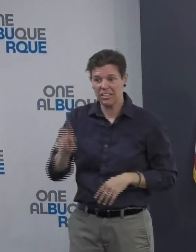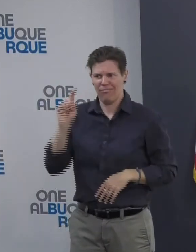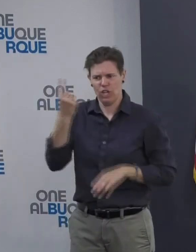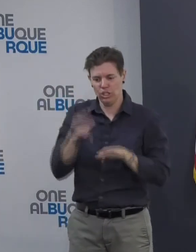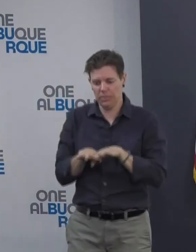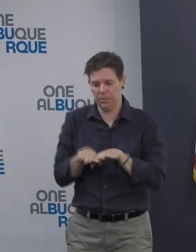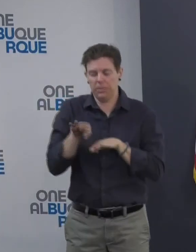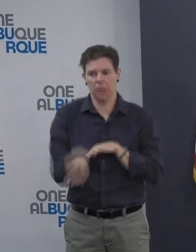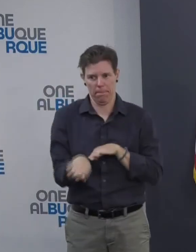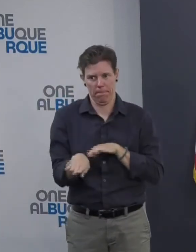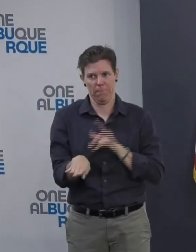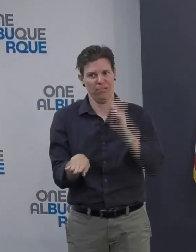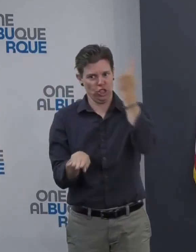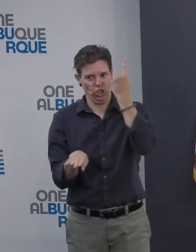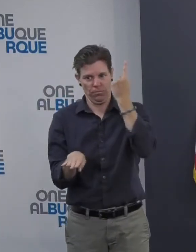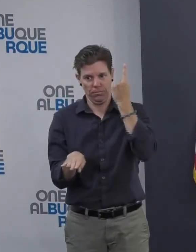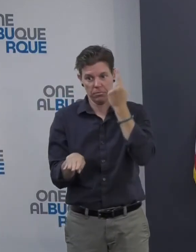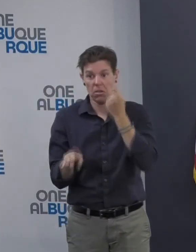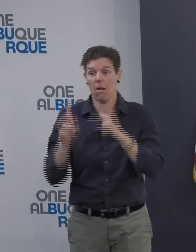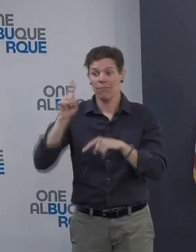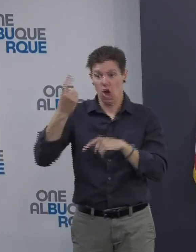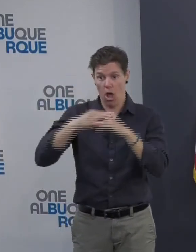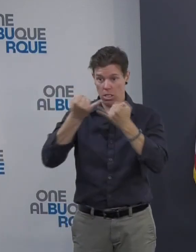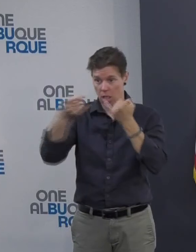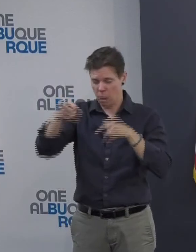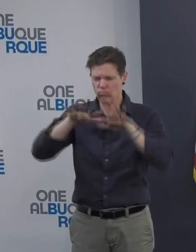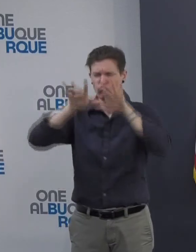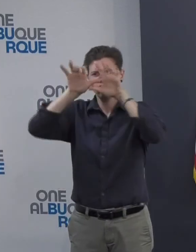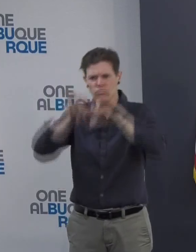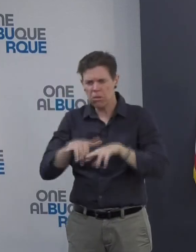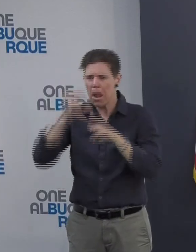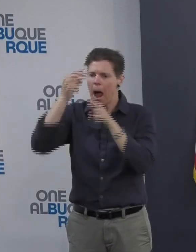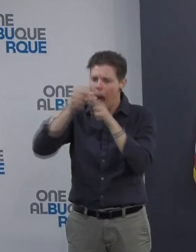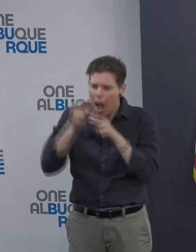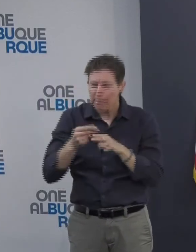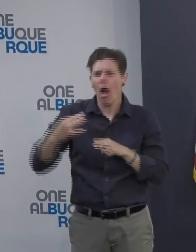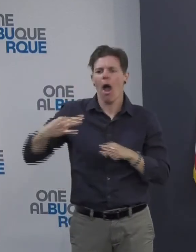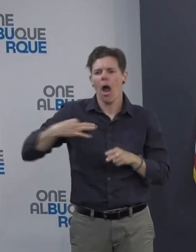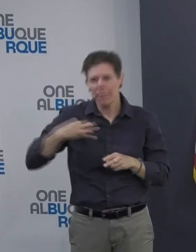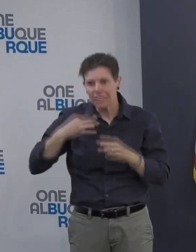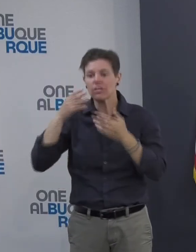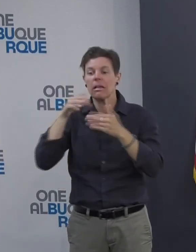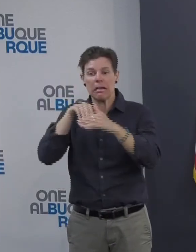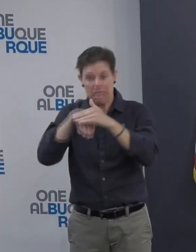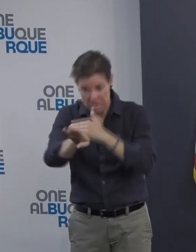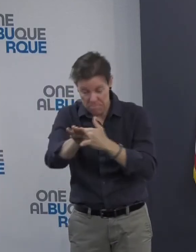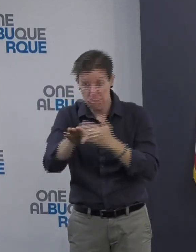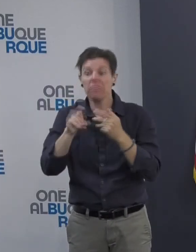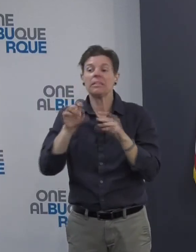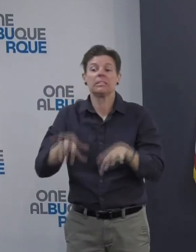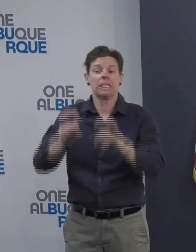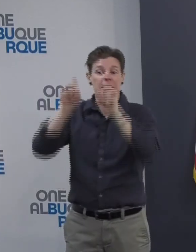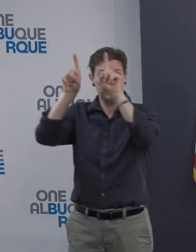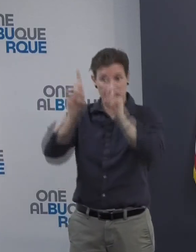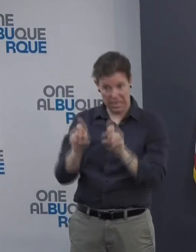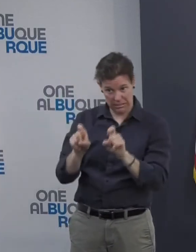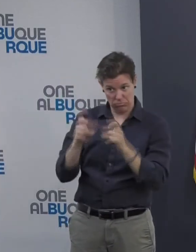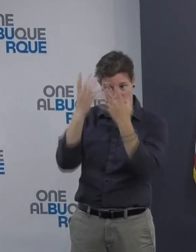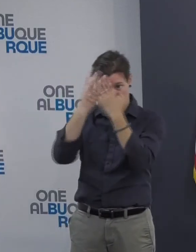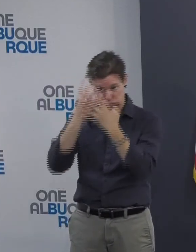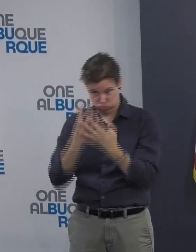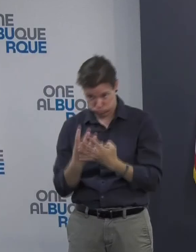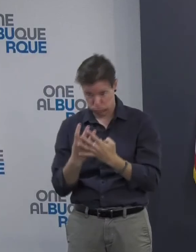apply online and get them to the door for testing. After that, backgrounds takes over, and like the mayor